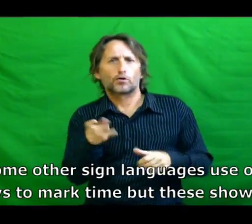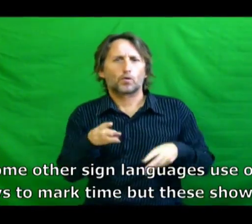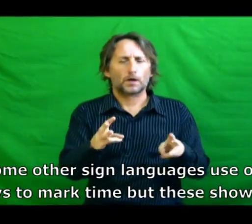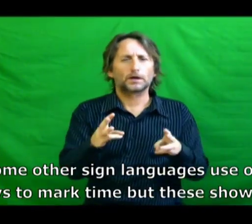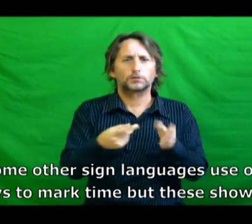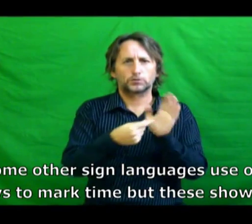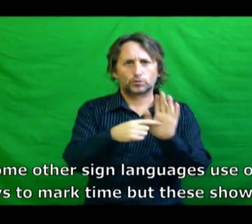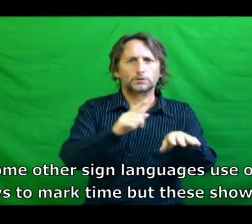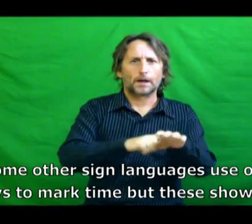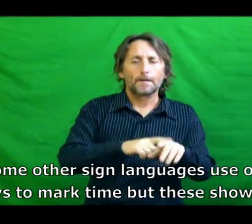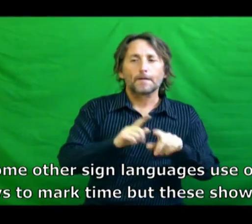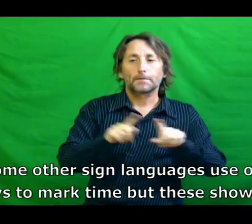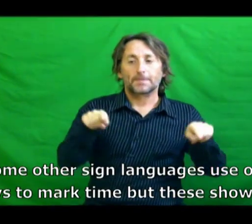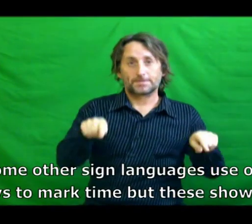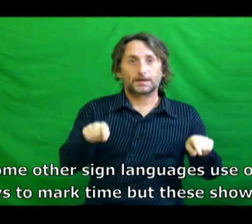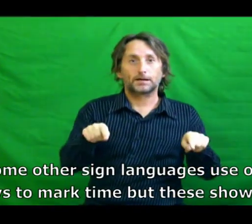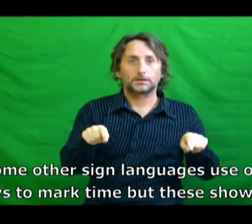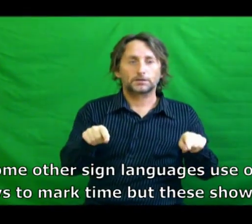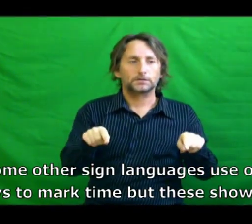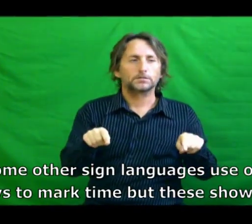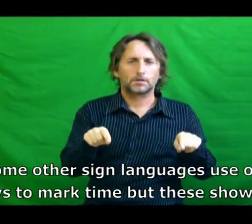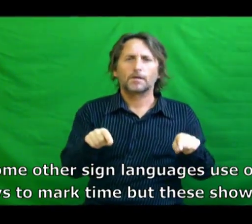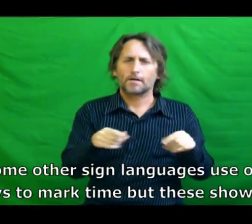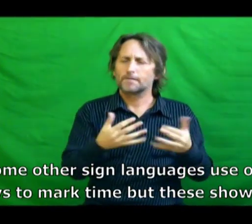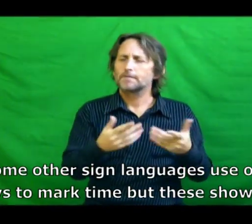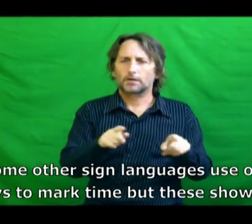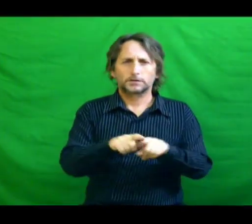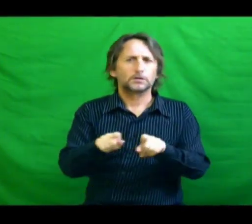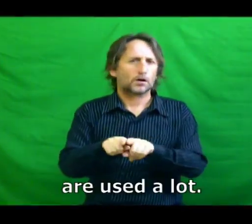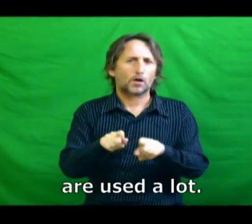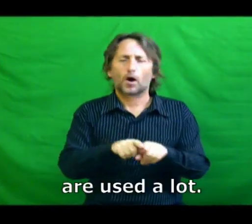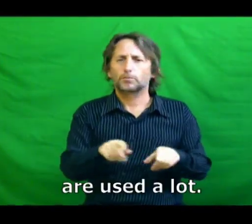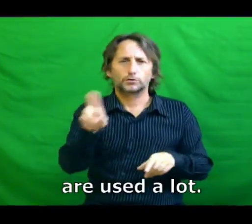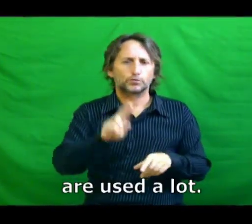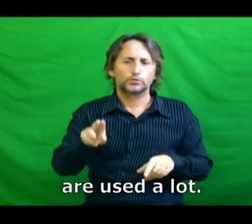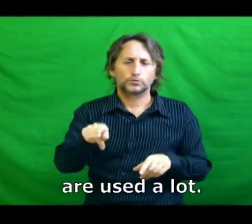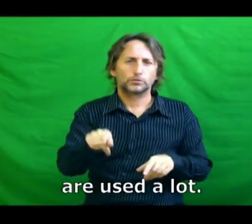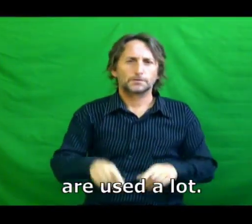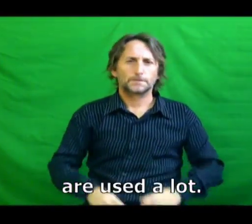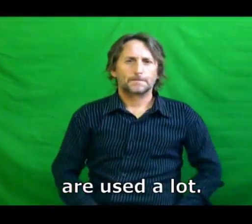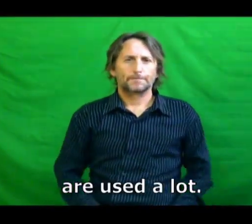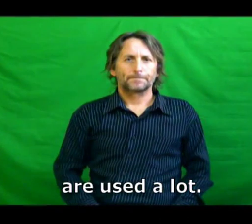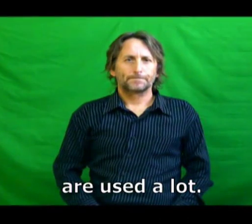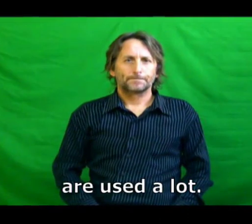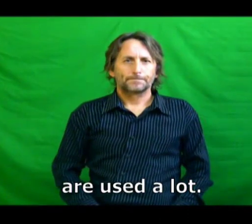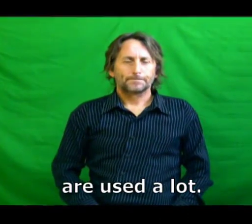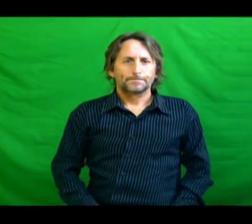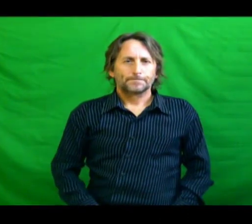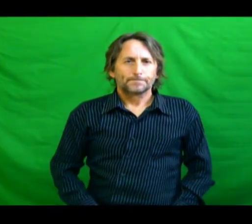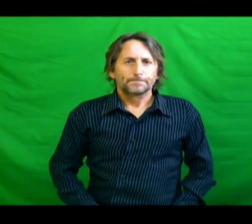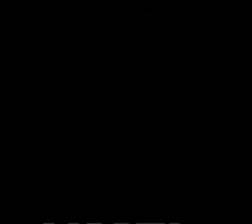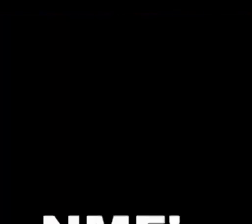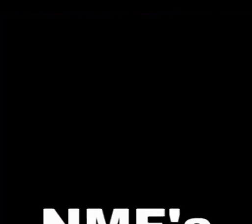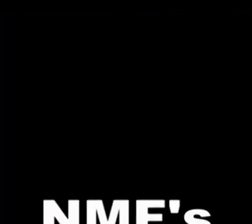Some other sign languages use other ways to mark time, but these shown here are used a lot.